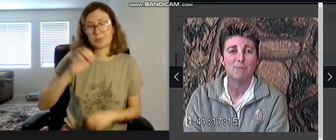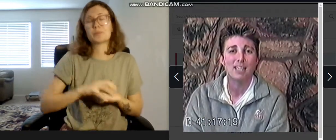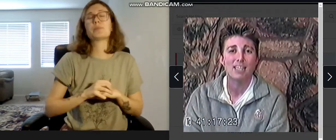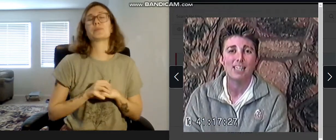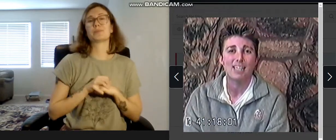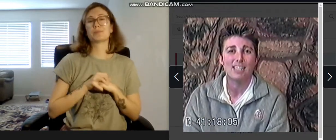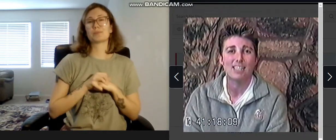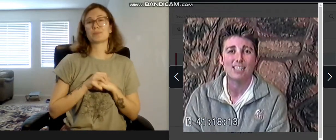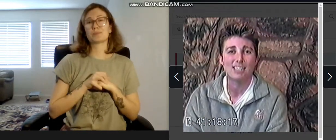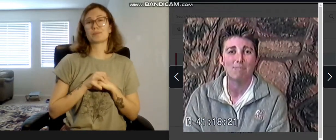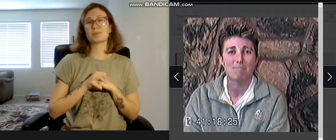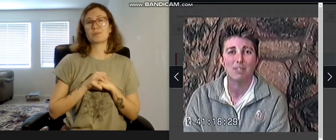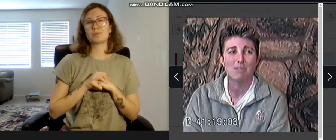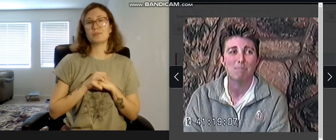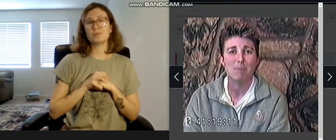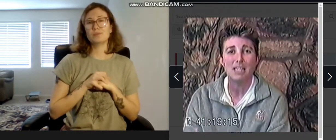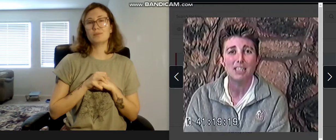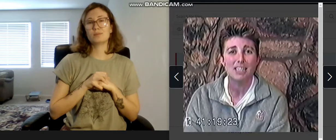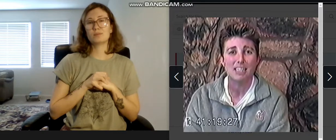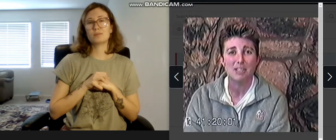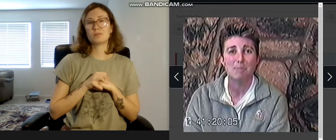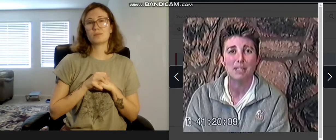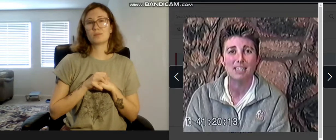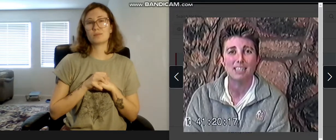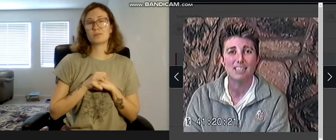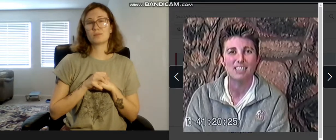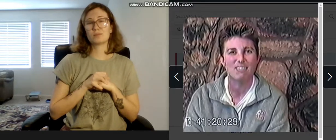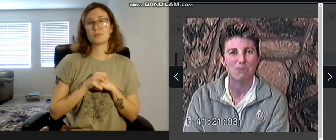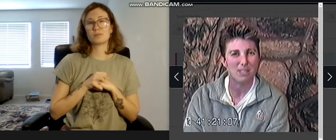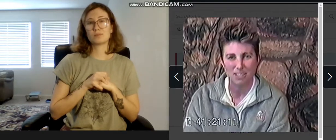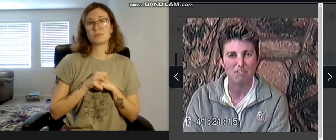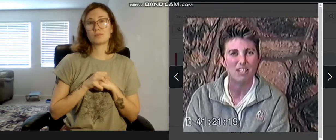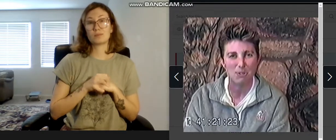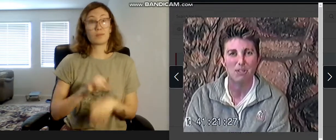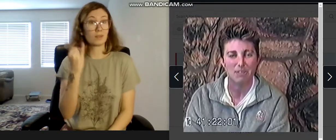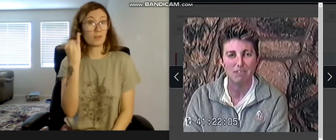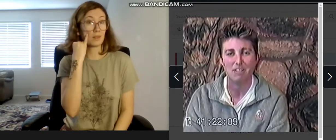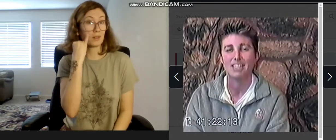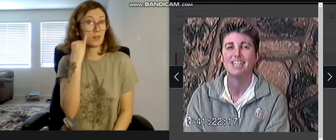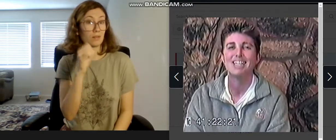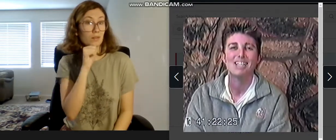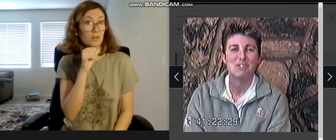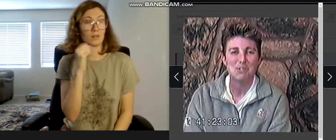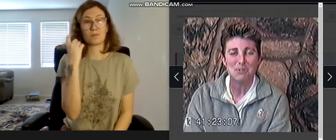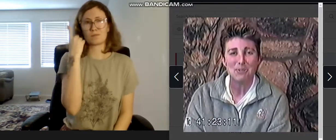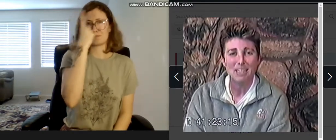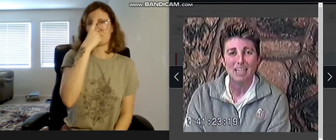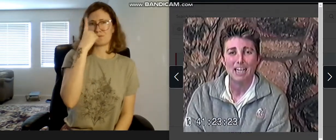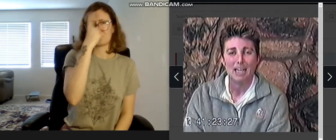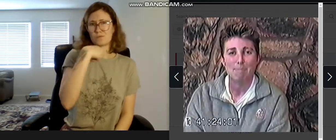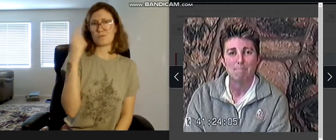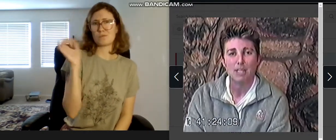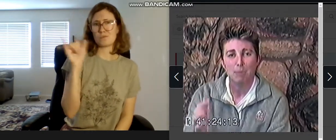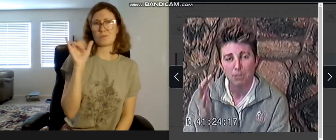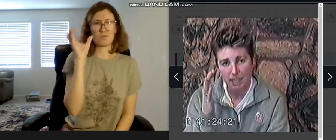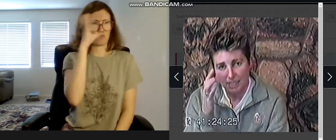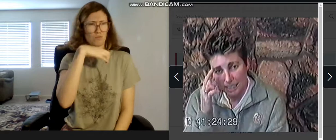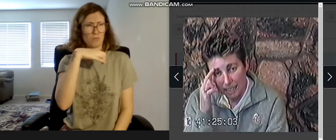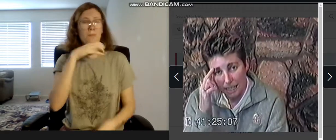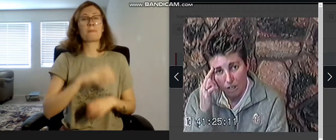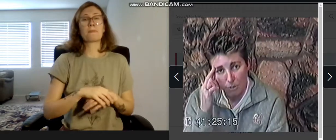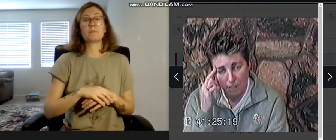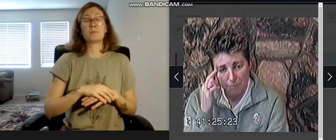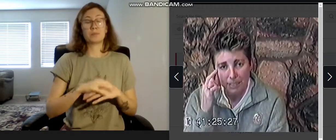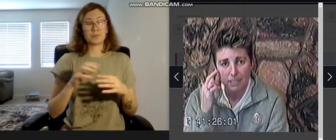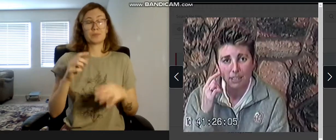One, it's mainly there because if it wasn't, your face would look really funny. Two, it protects the